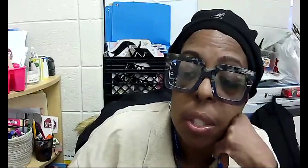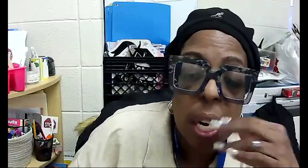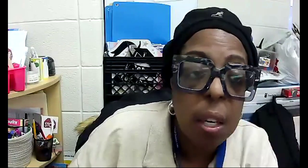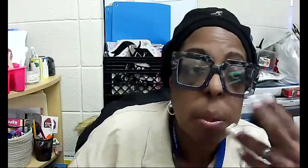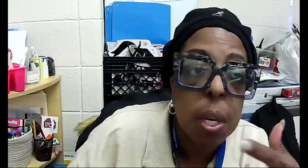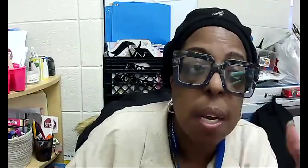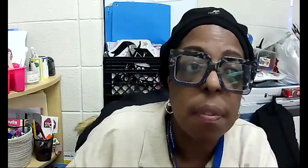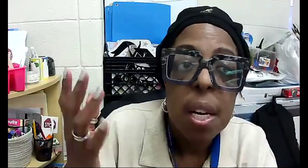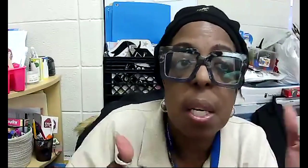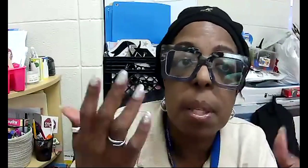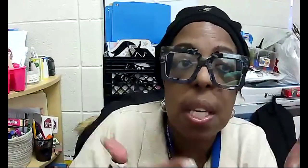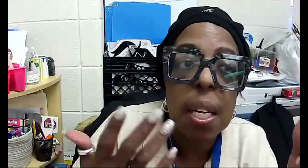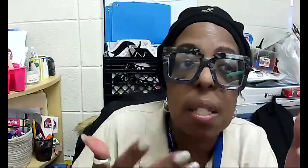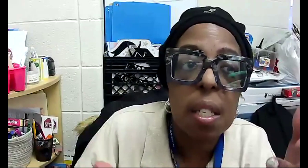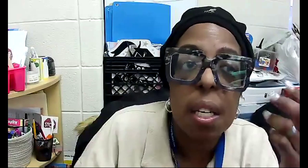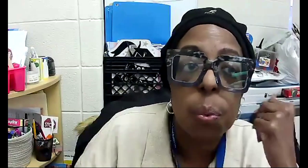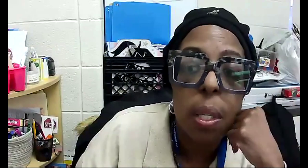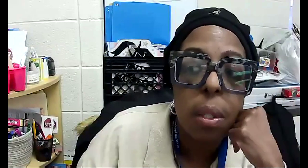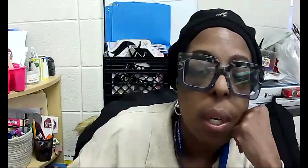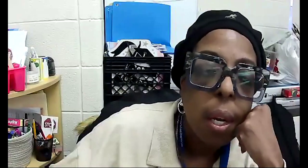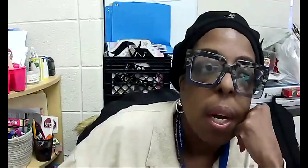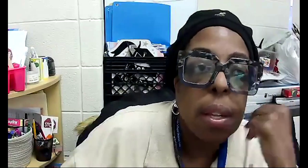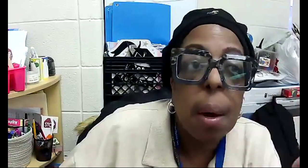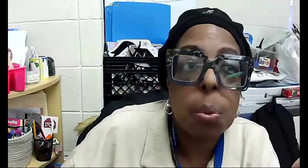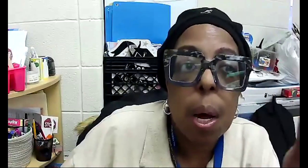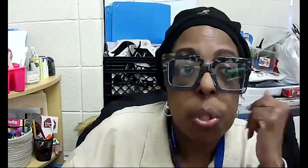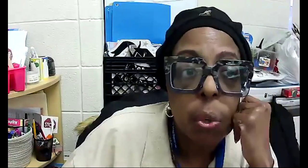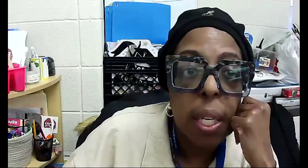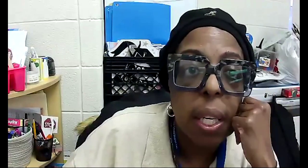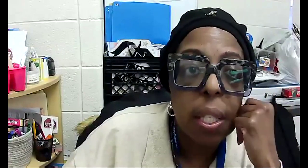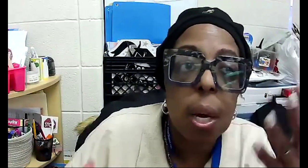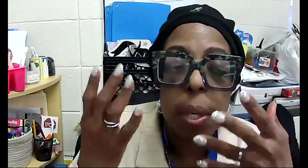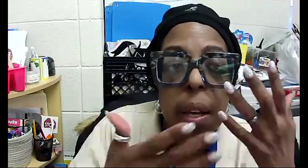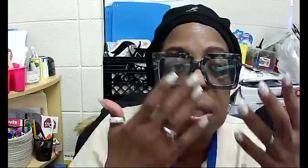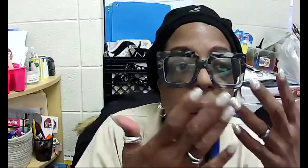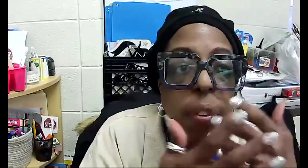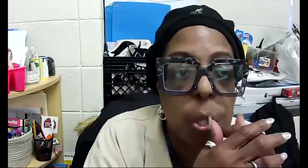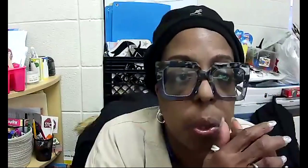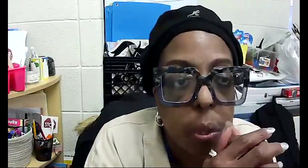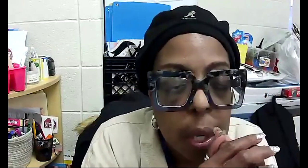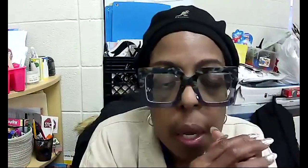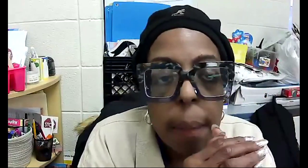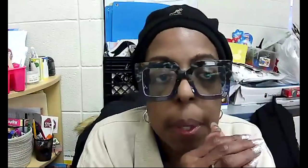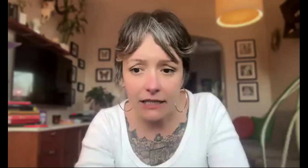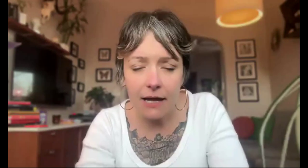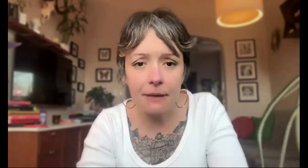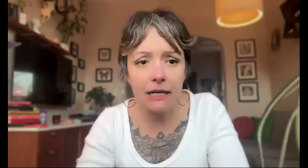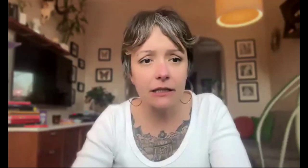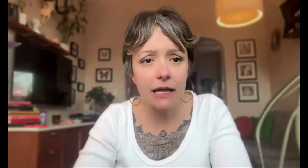pages, and I thought it was going to have some of the signs in it as well. And that was why I was trying to get it so I would have a visual. But Yeah,